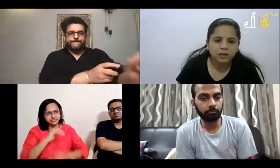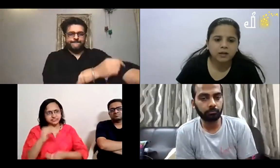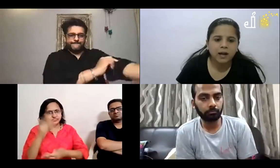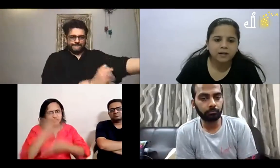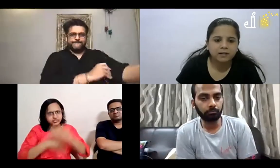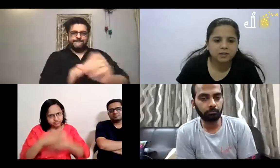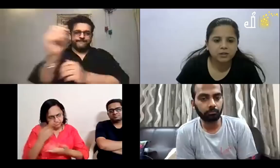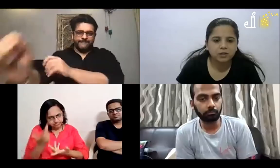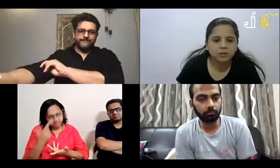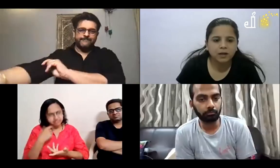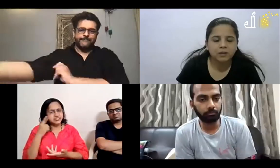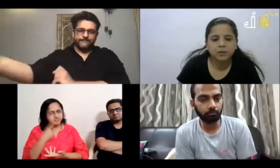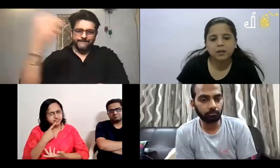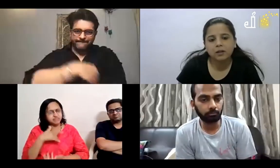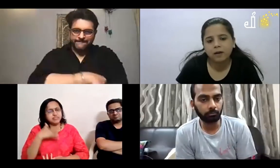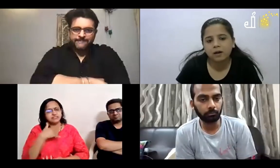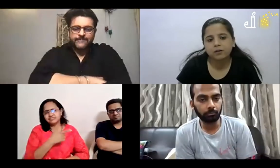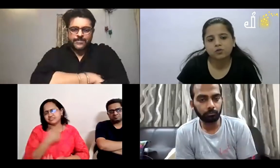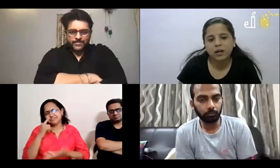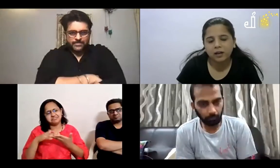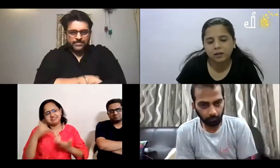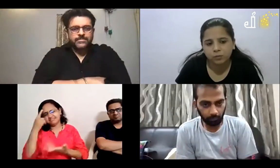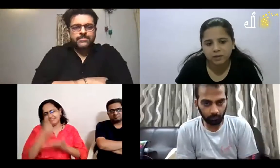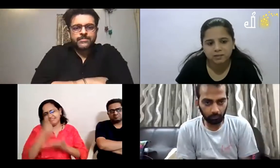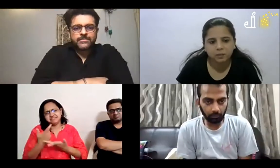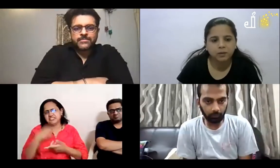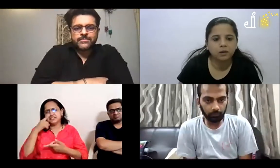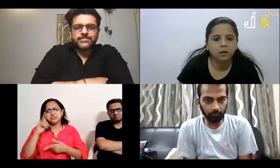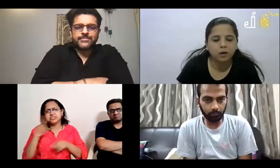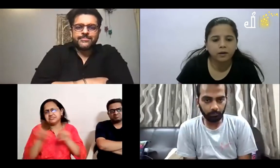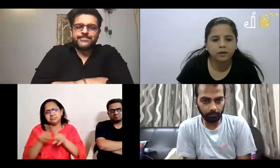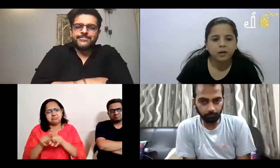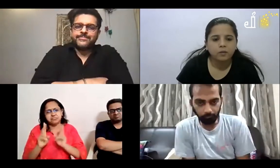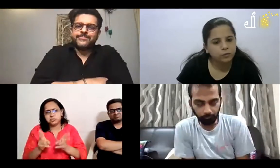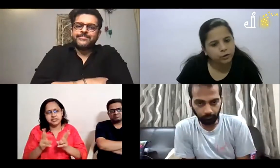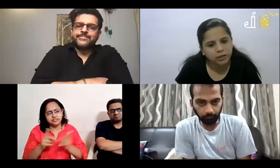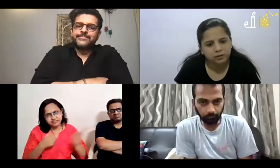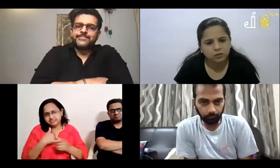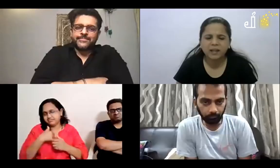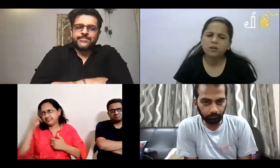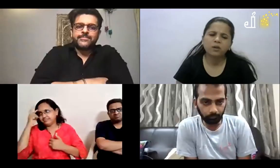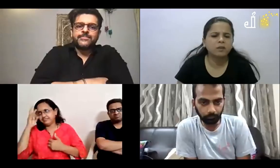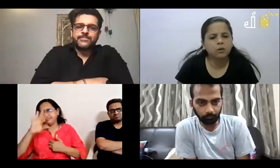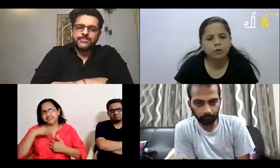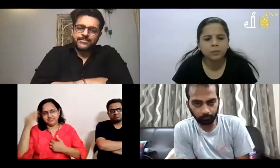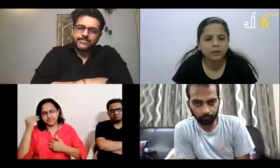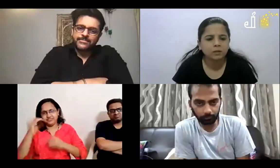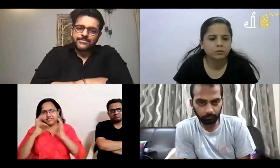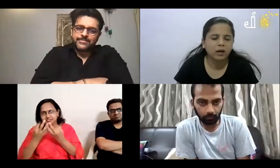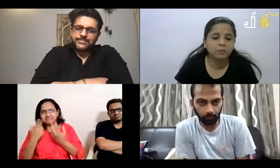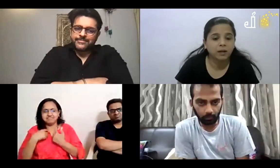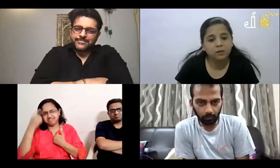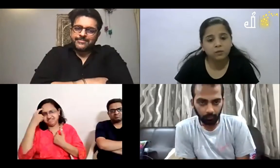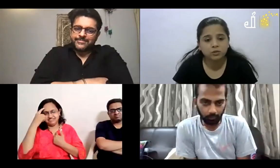So earlier I had a discussion with my husband if our child would be disabled, or what would you think? So we're like, okay, we'll go normally.